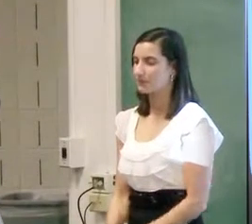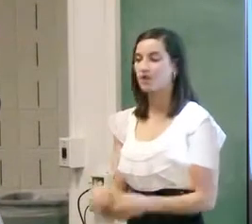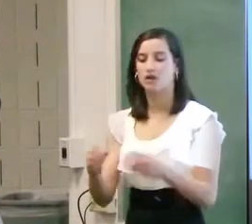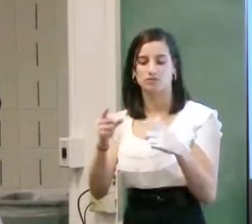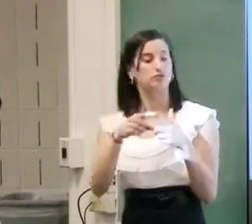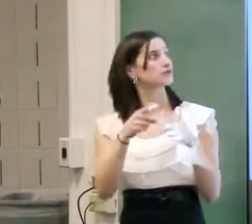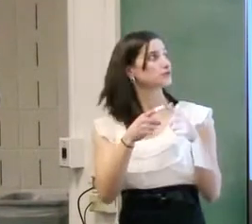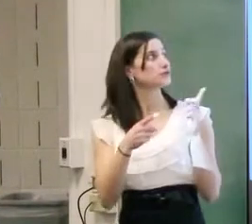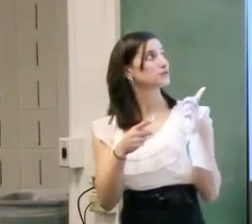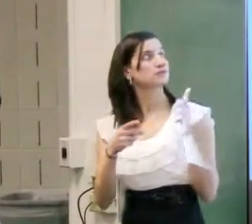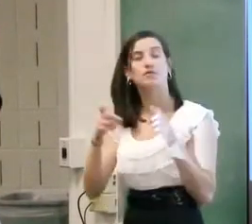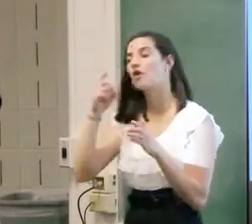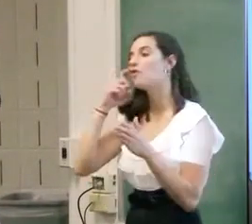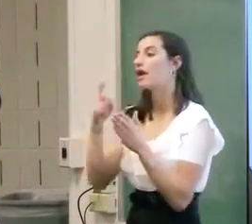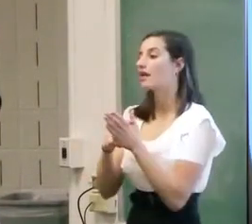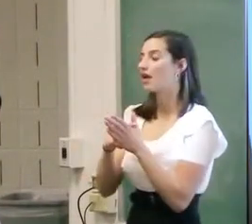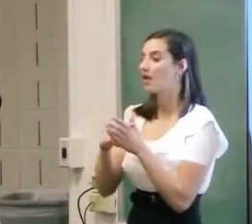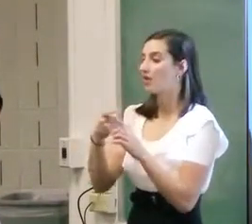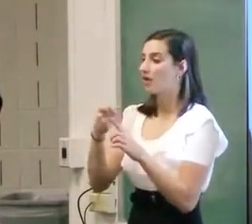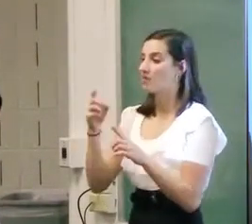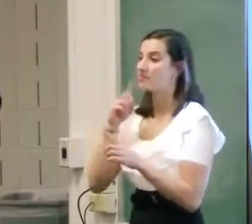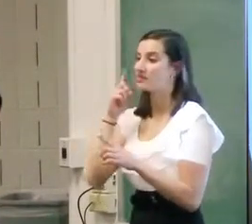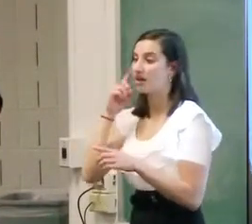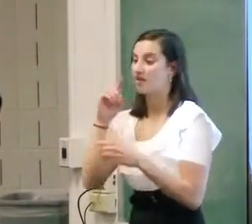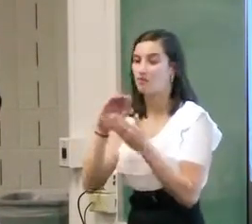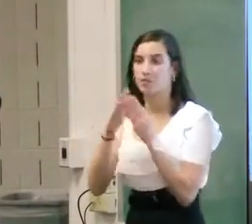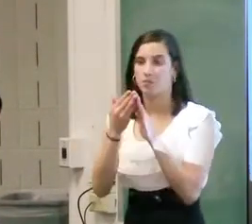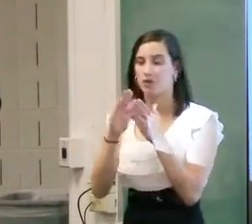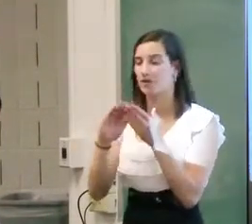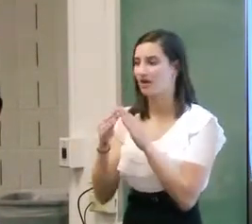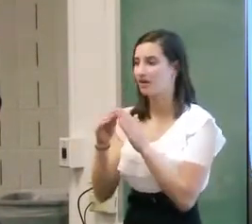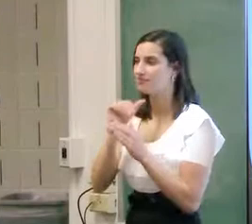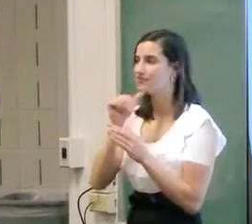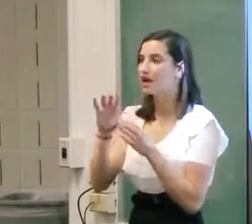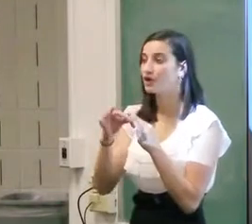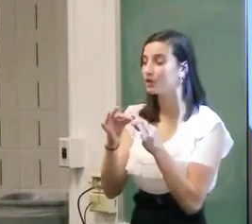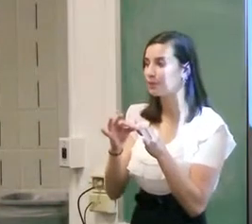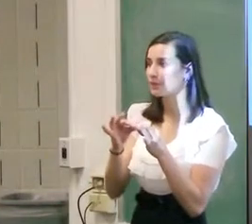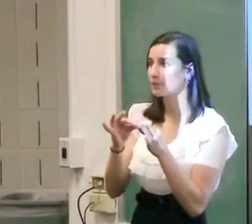Number 2, being recognized by the deaf community as an interpreter and not a student.